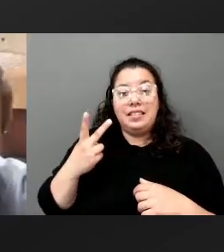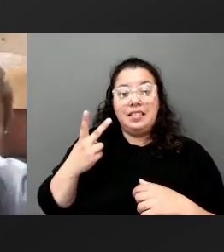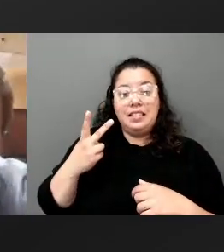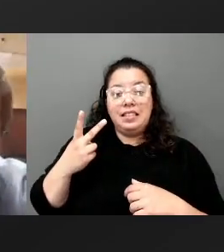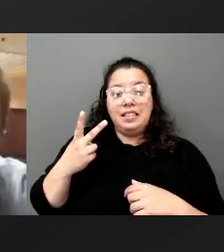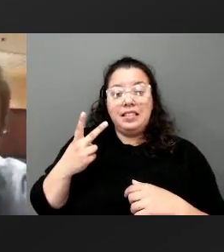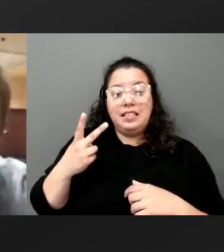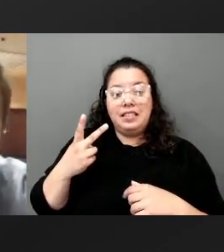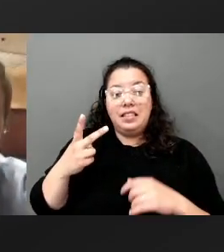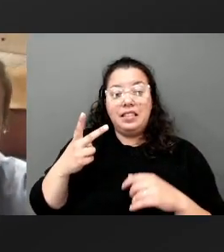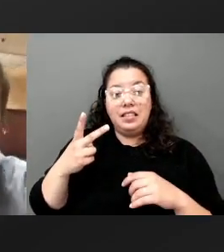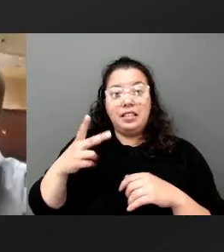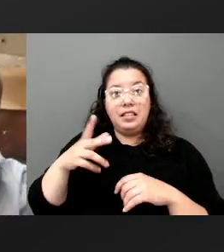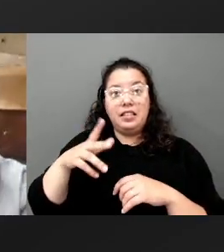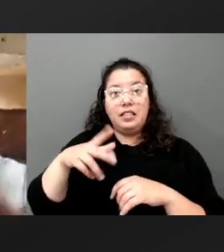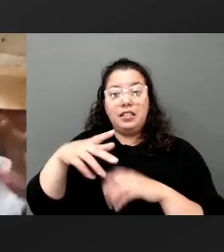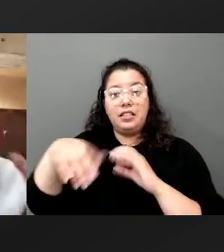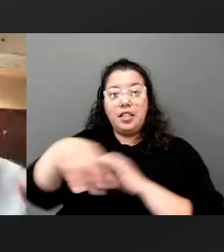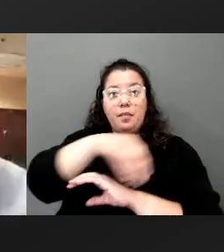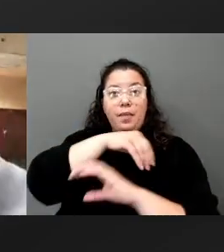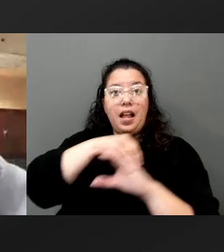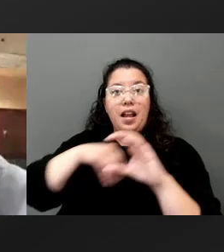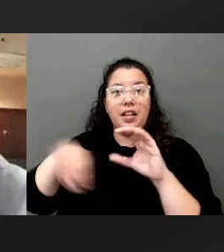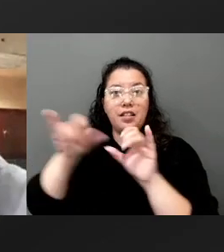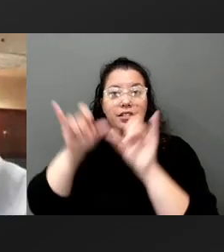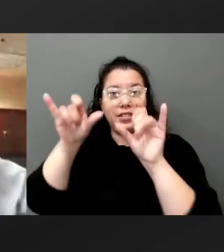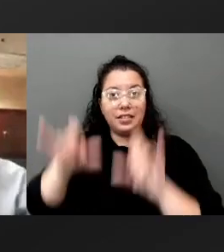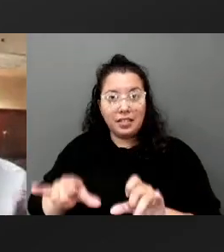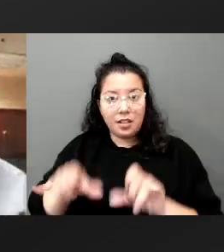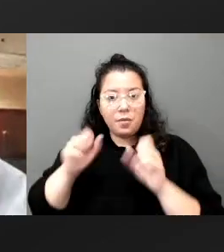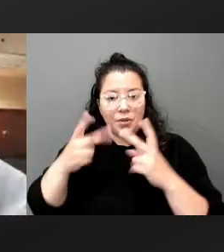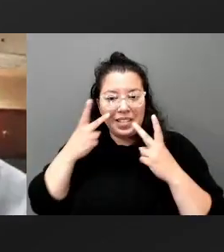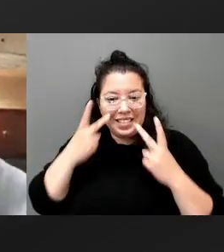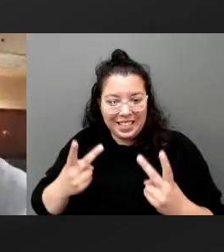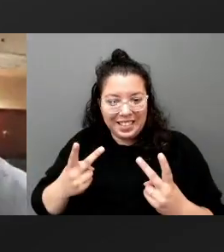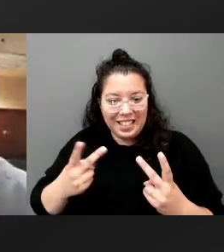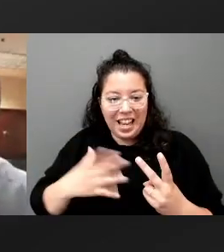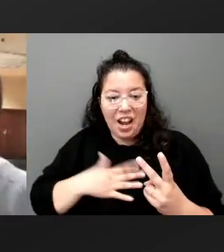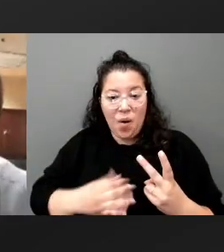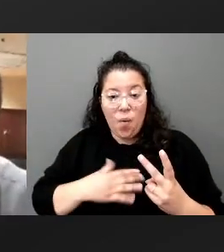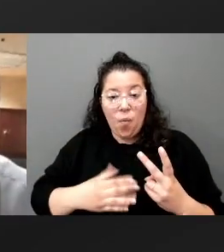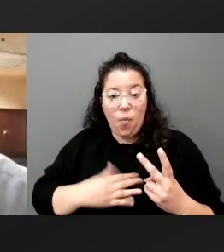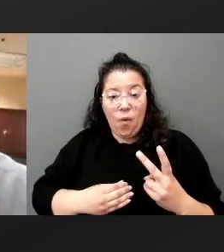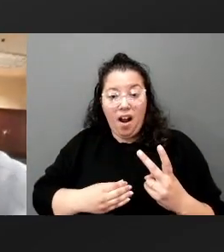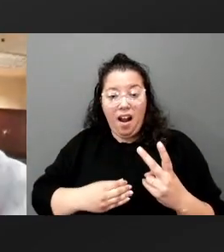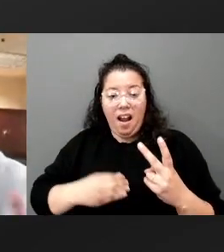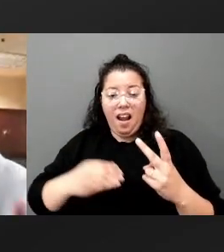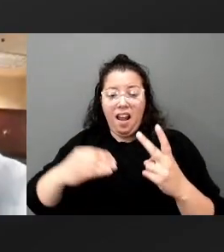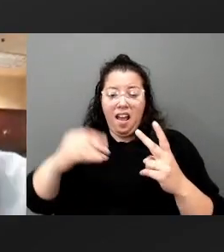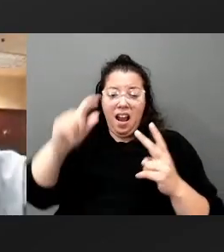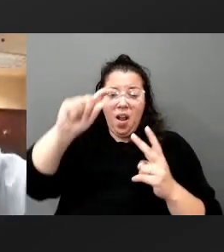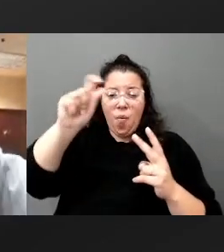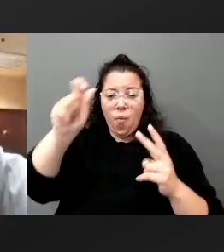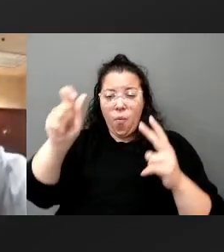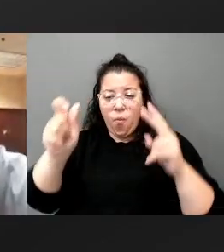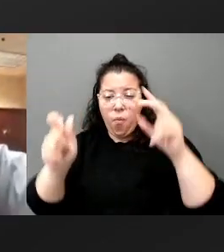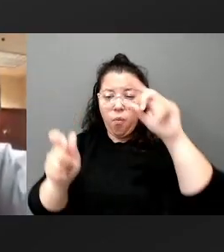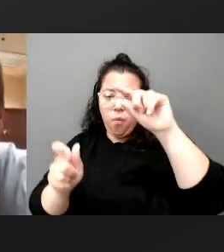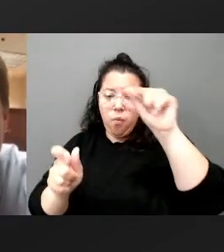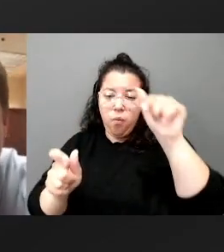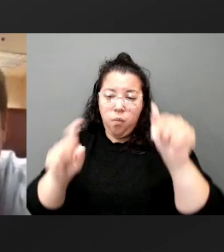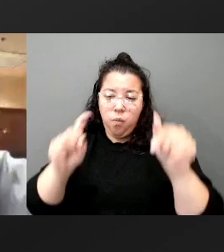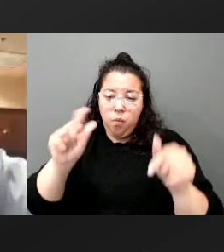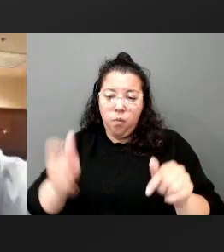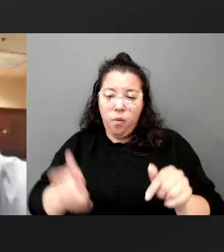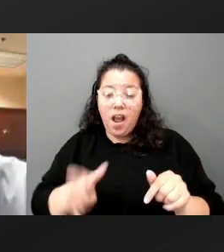dwarfs, because it's one of my favorite stories, that you look at these white dwarfs and you see sort of the skeletons of the dead planetary system that was